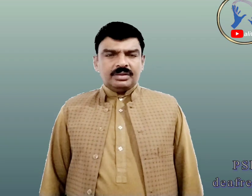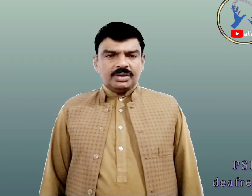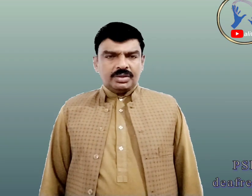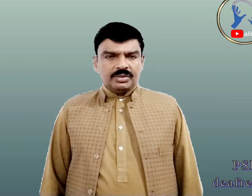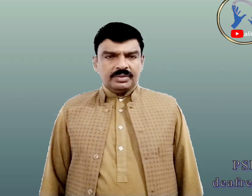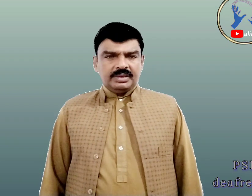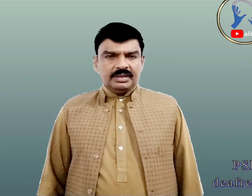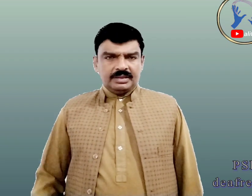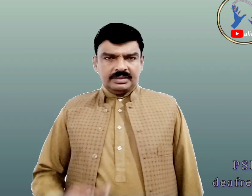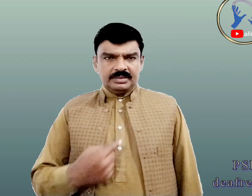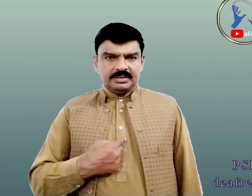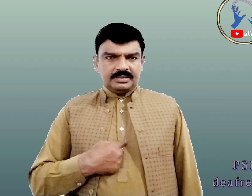only,